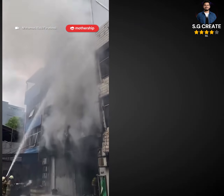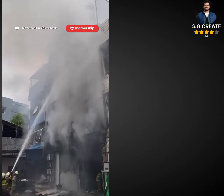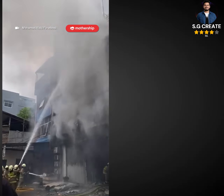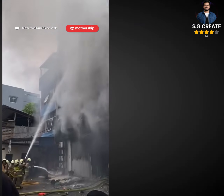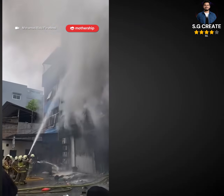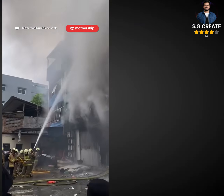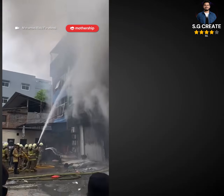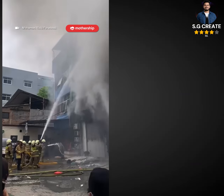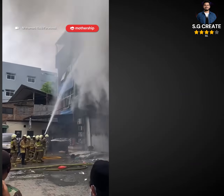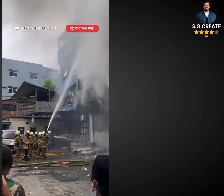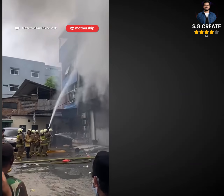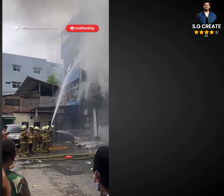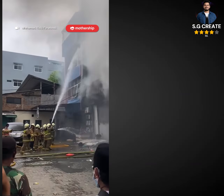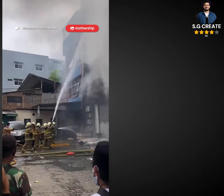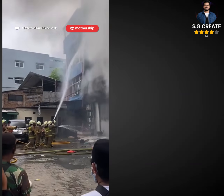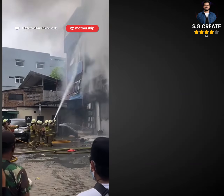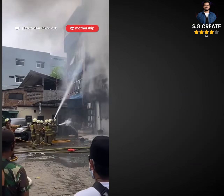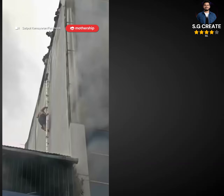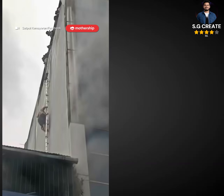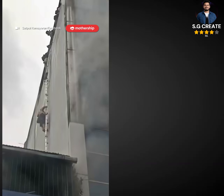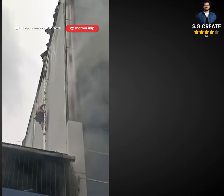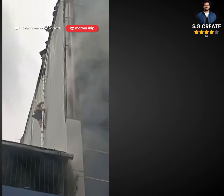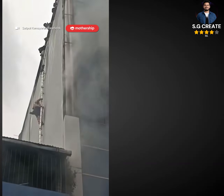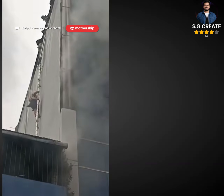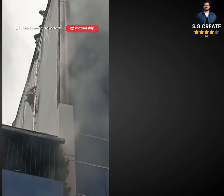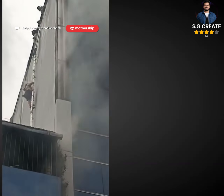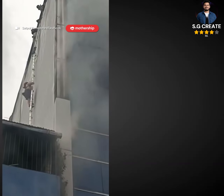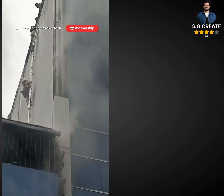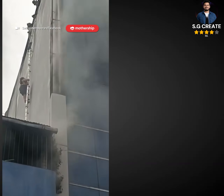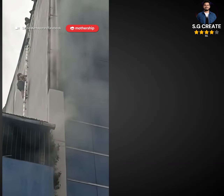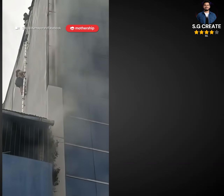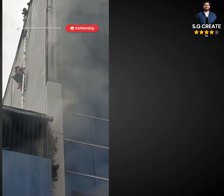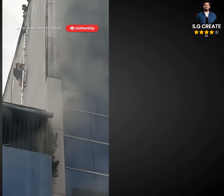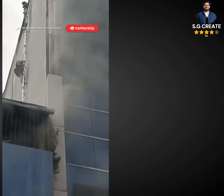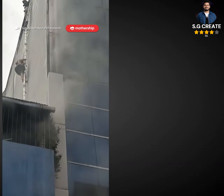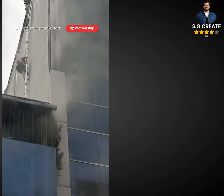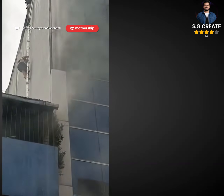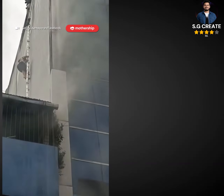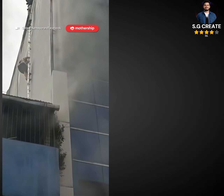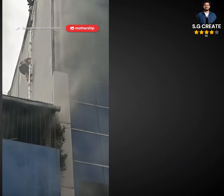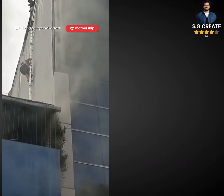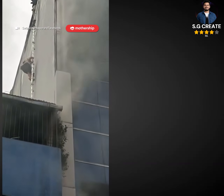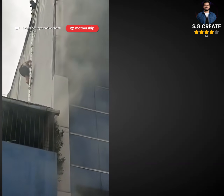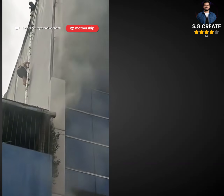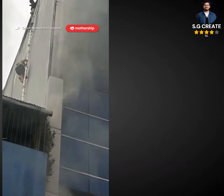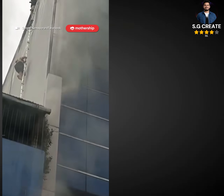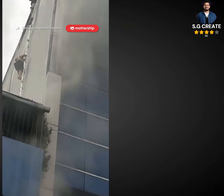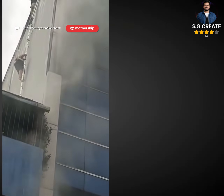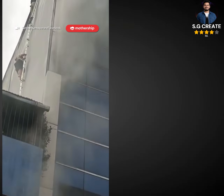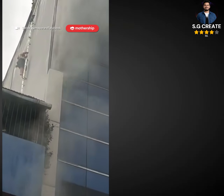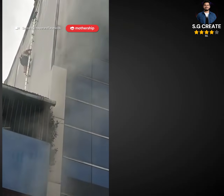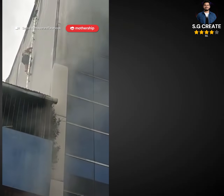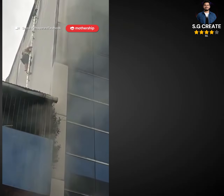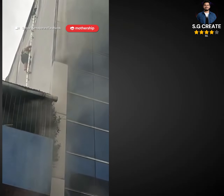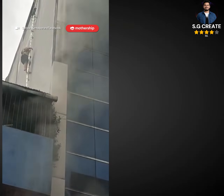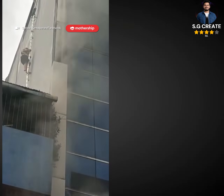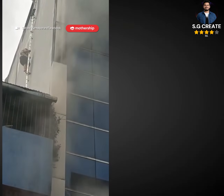a burning plastic or chemical smell coming from the vents or plug. Frequent tripping of the home MCB when the compressor